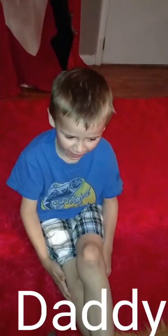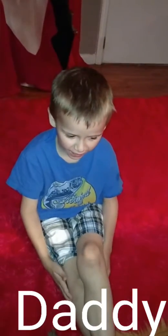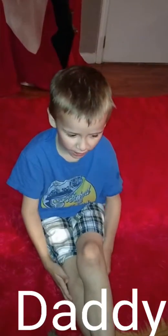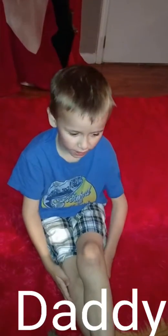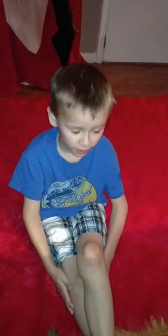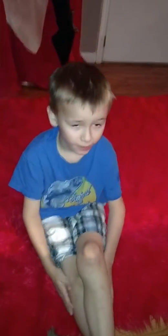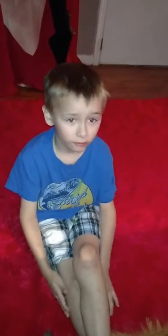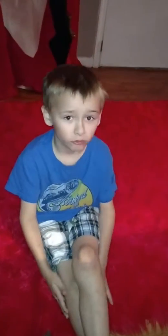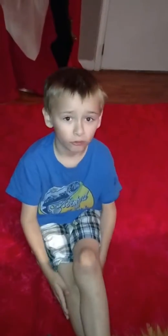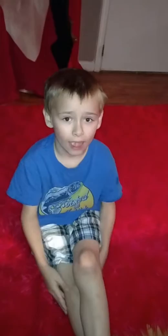Sign Egg.